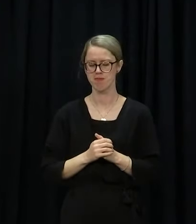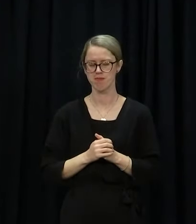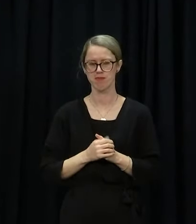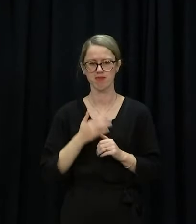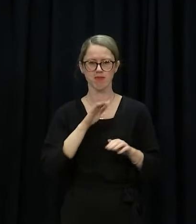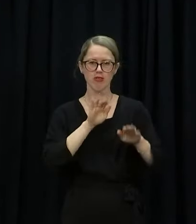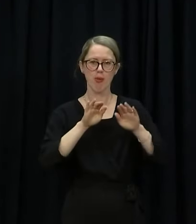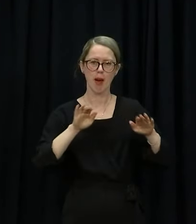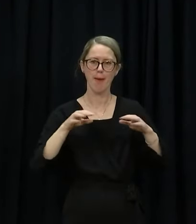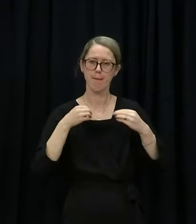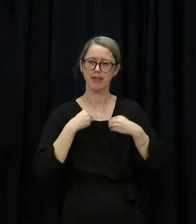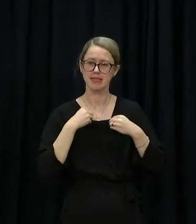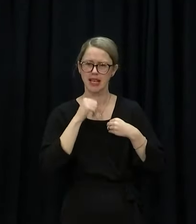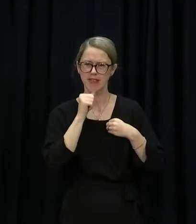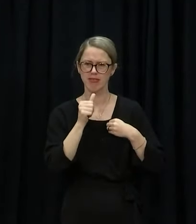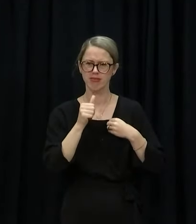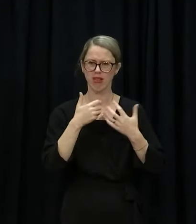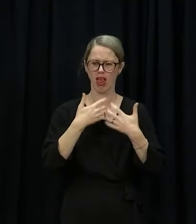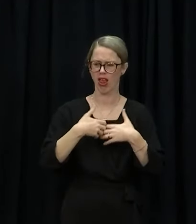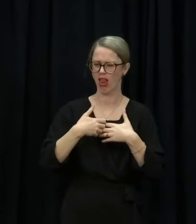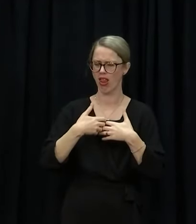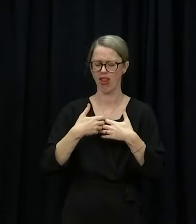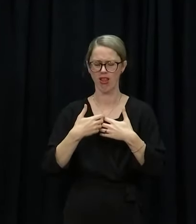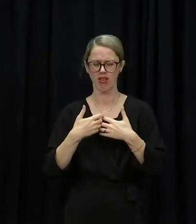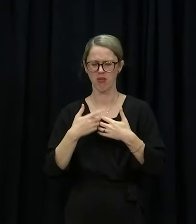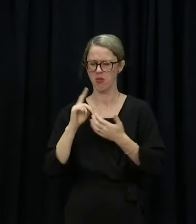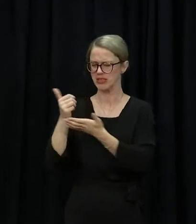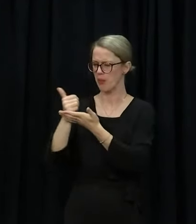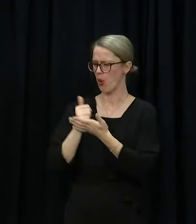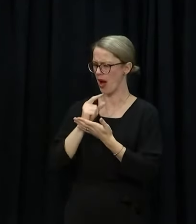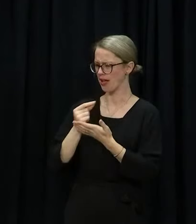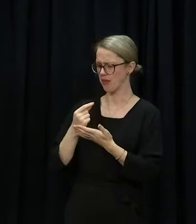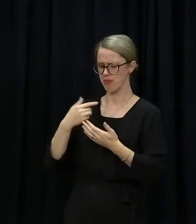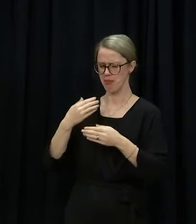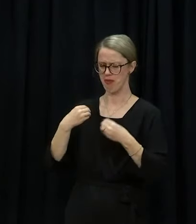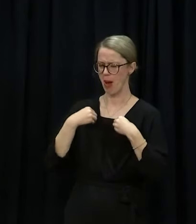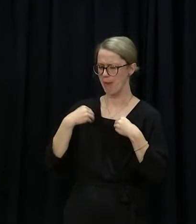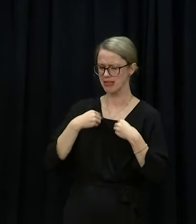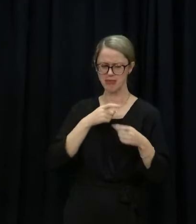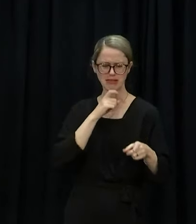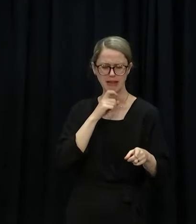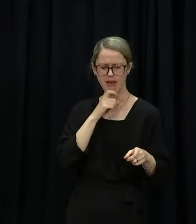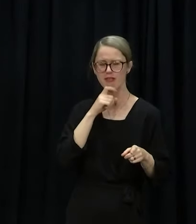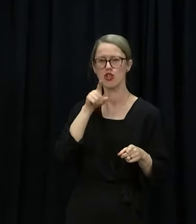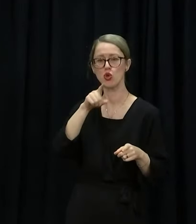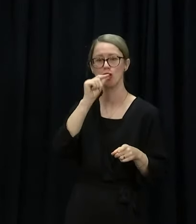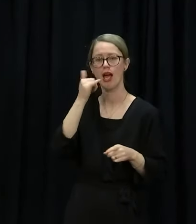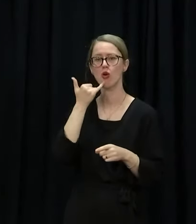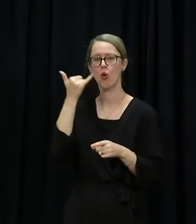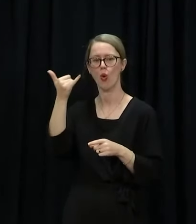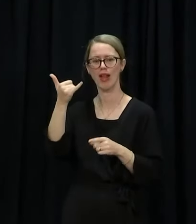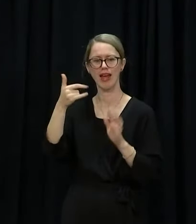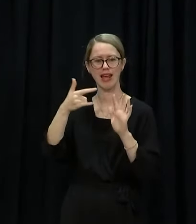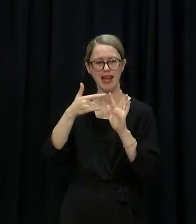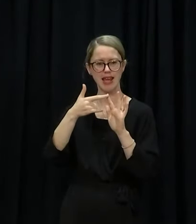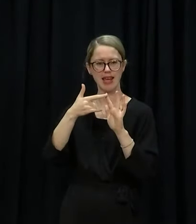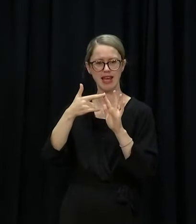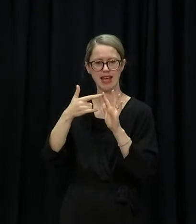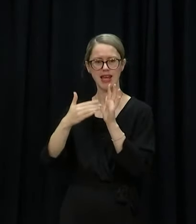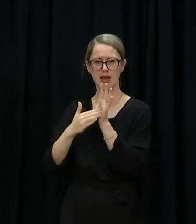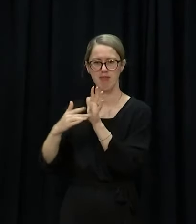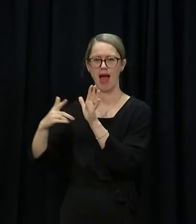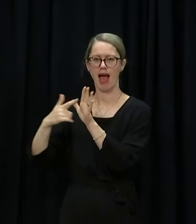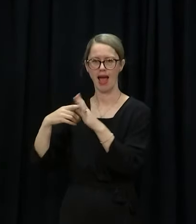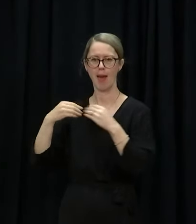remind businesses who are wanting advice or to know what support might be available to them that they can call the EMA's business helpline